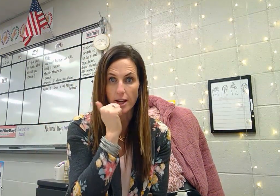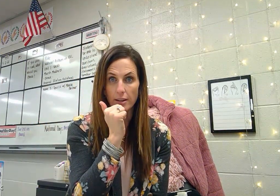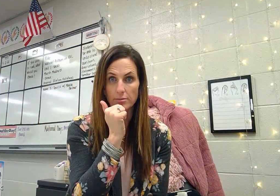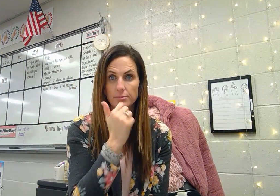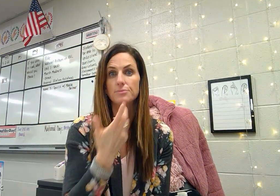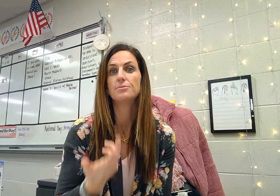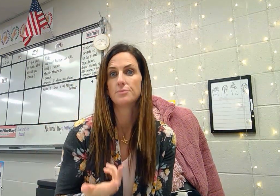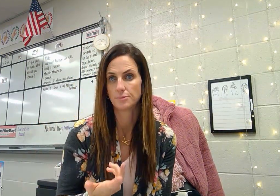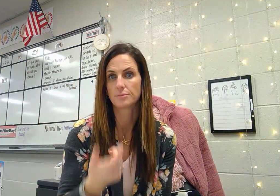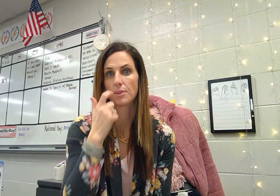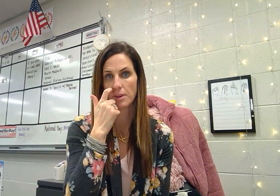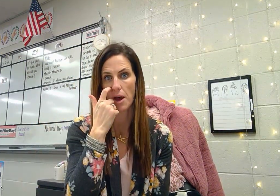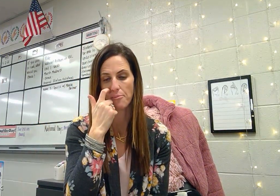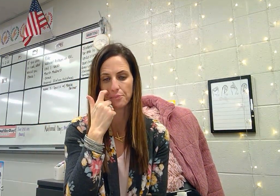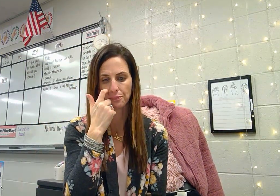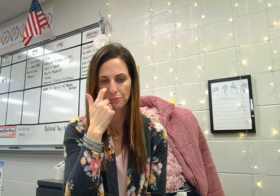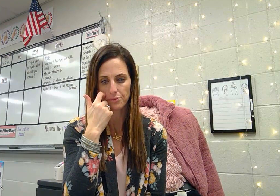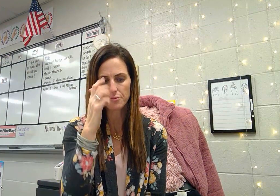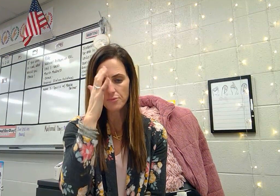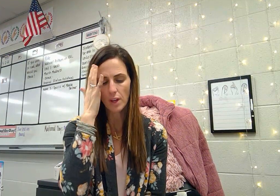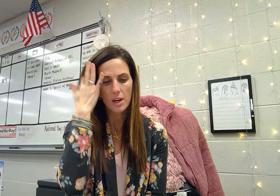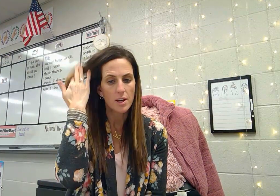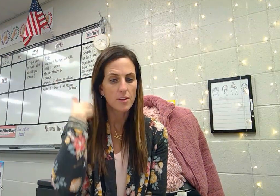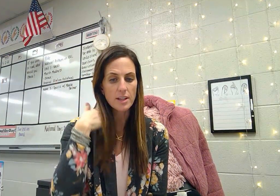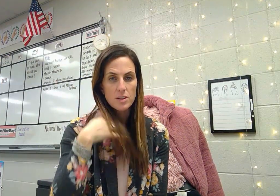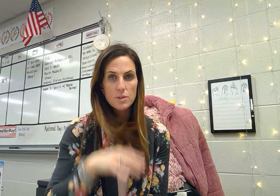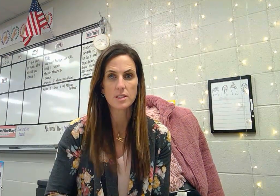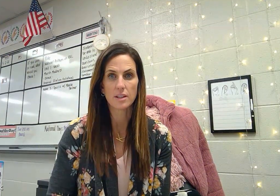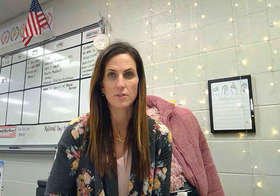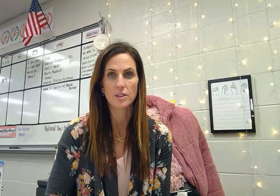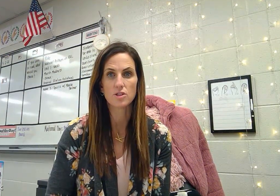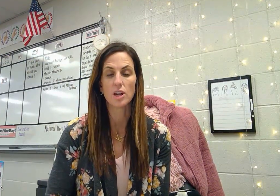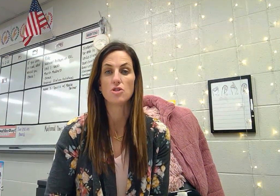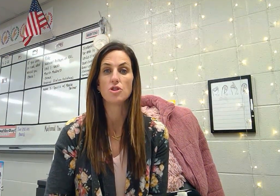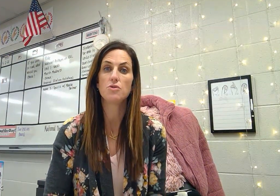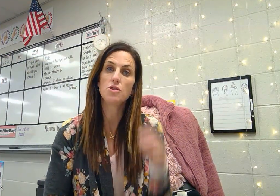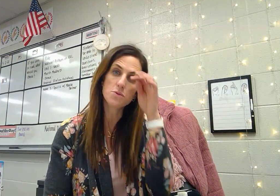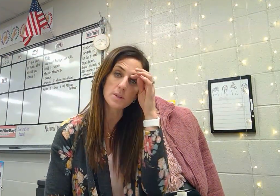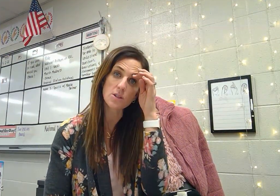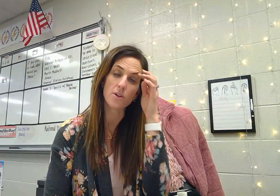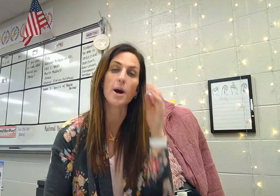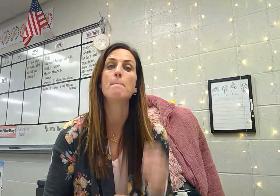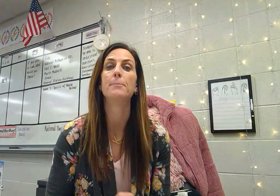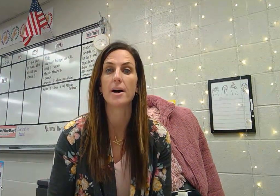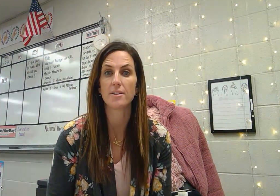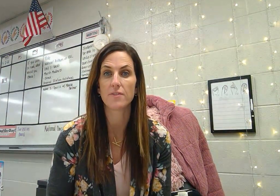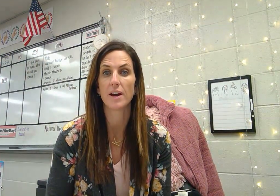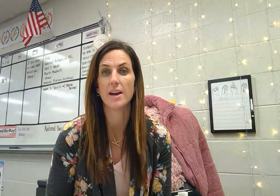day. Okay. The next one is the sign for exchange. You use what's called a modified